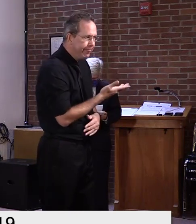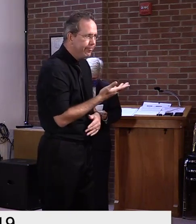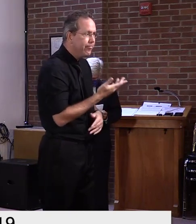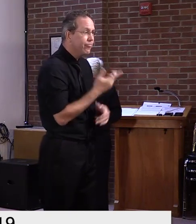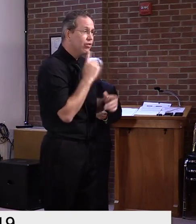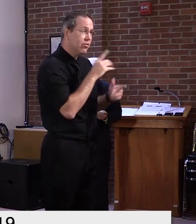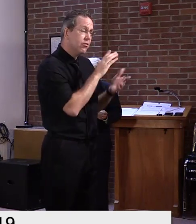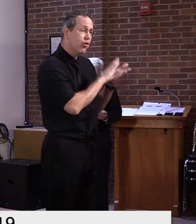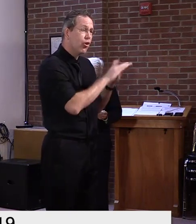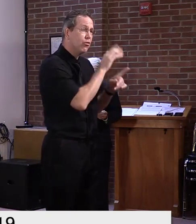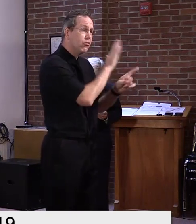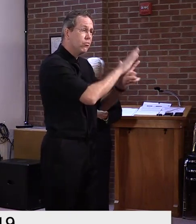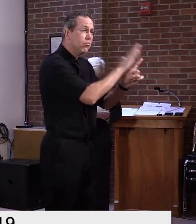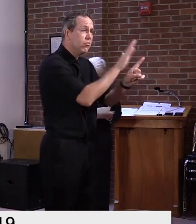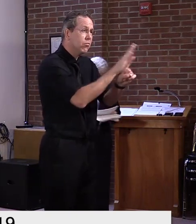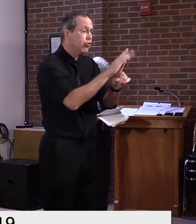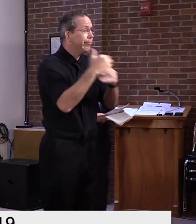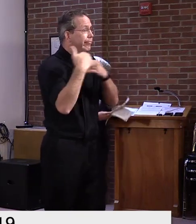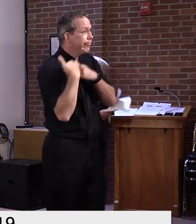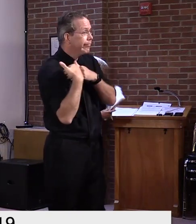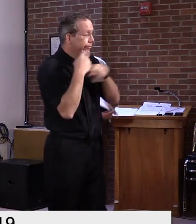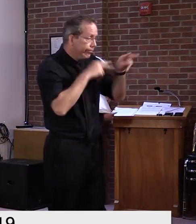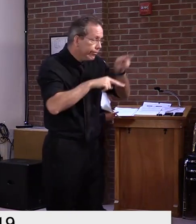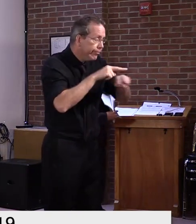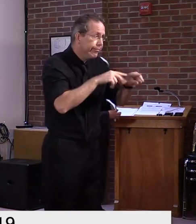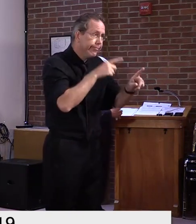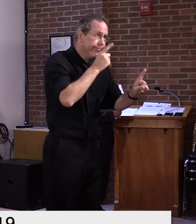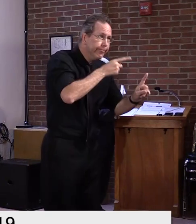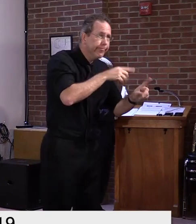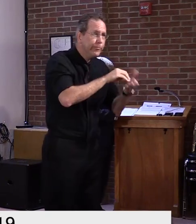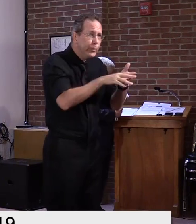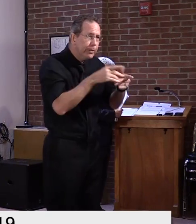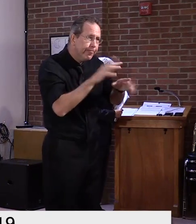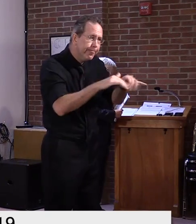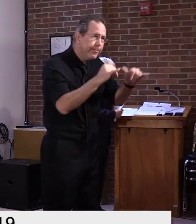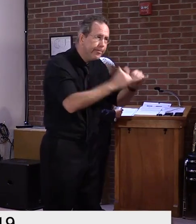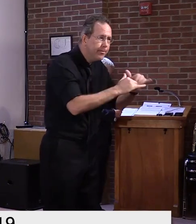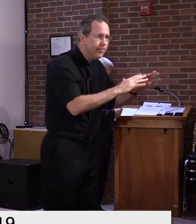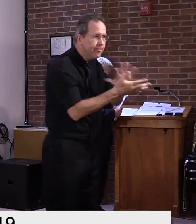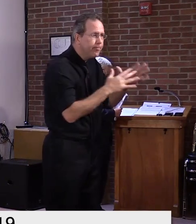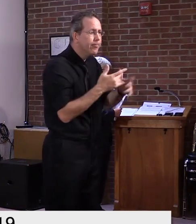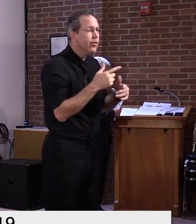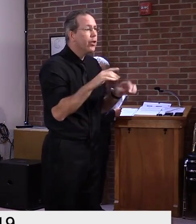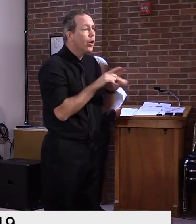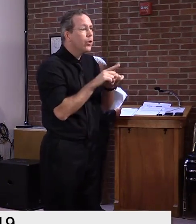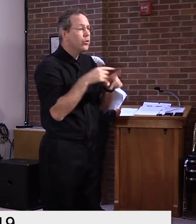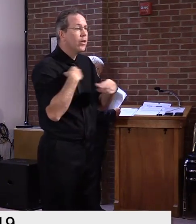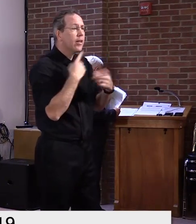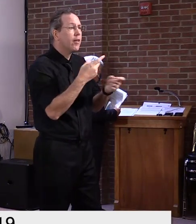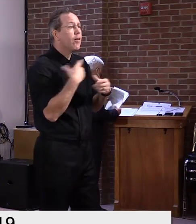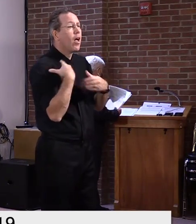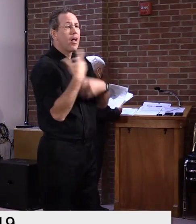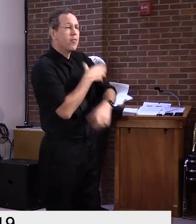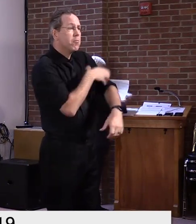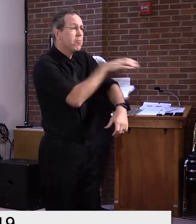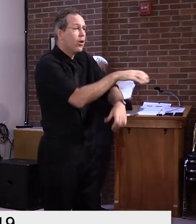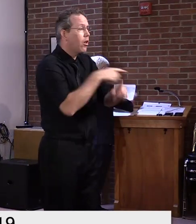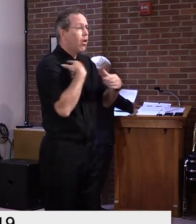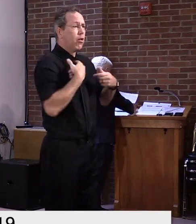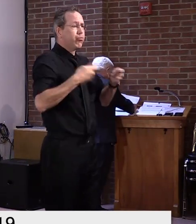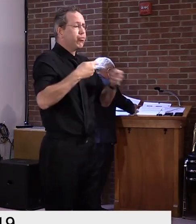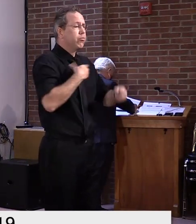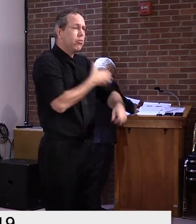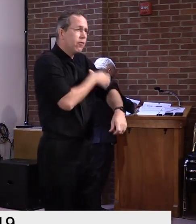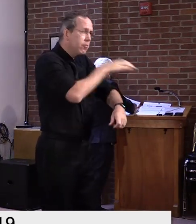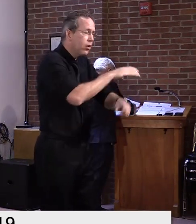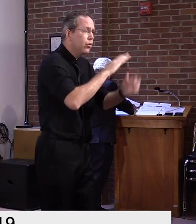of the municipalities. As you heard, Burlington took advantage of this, reduced the size of gatherings both inside